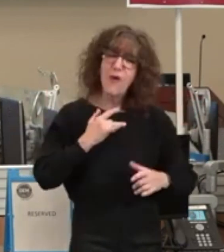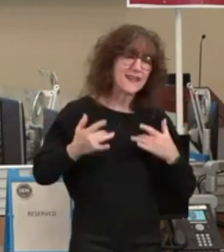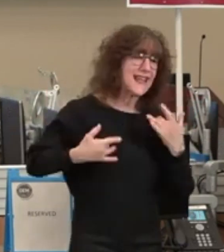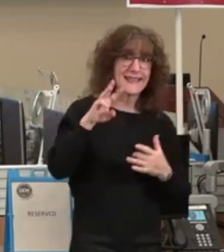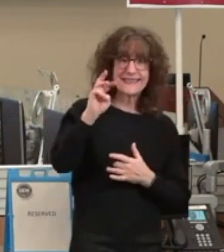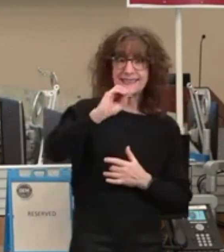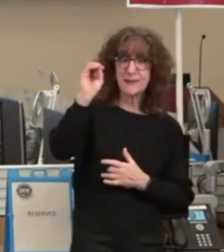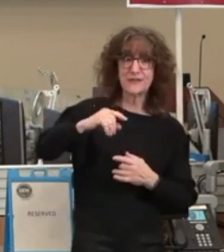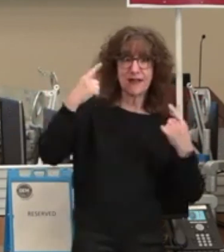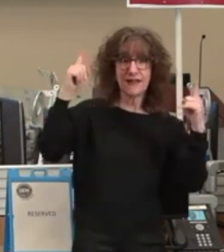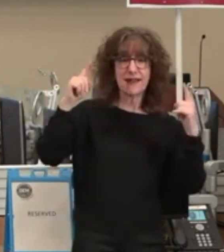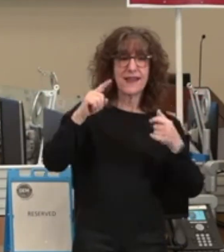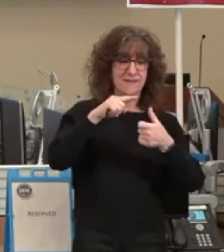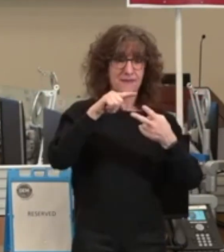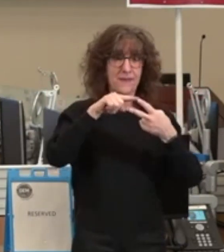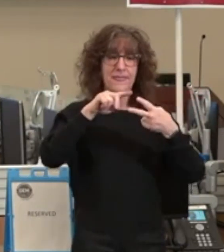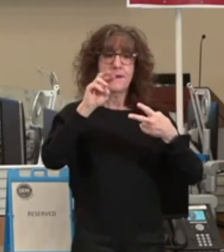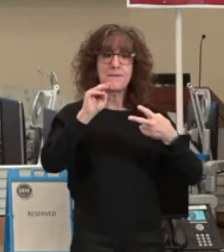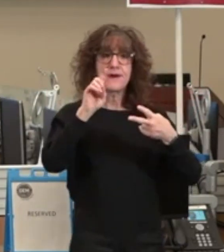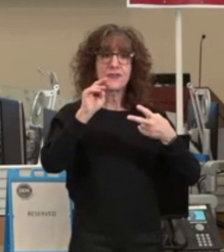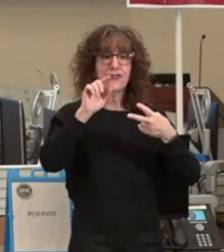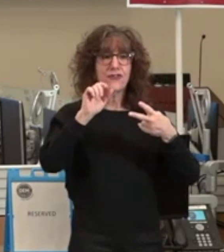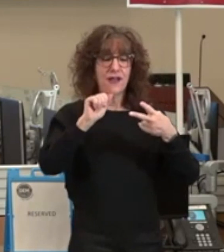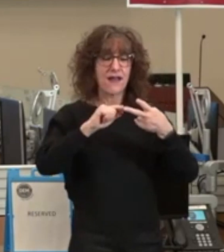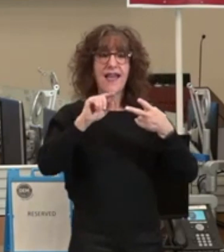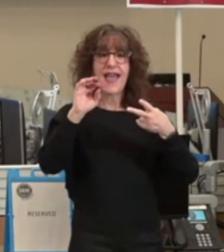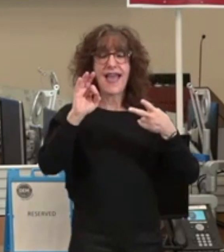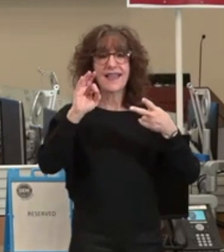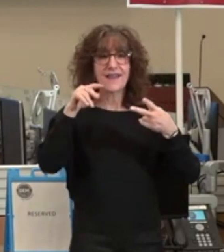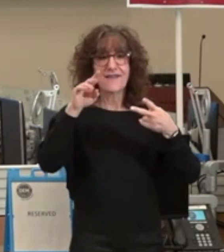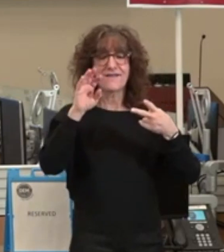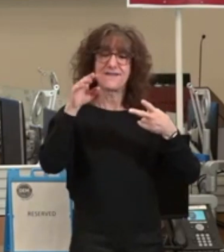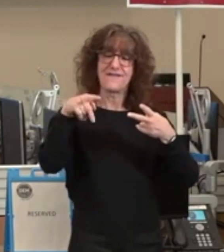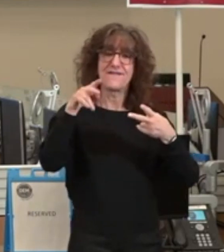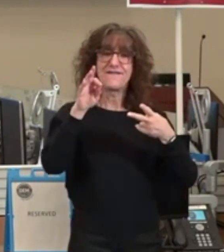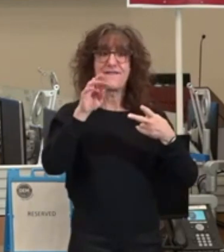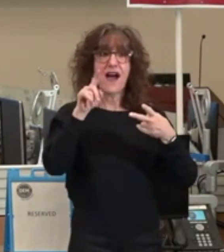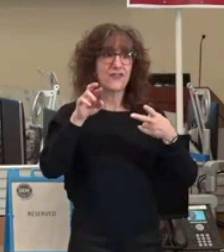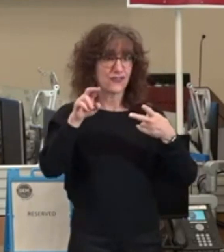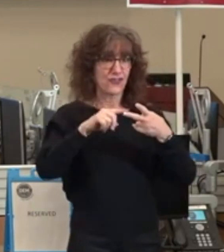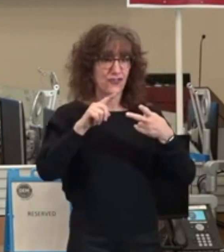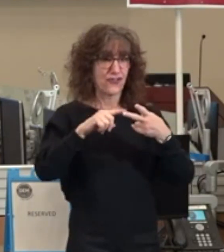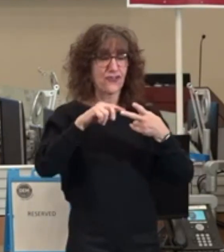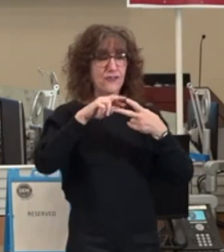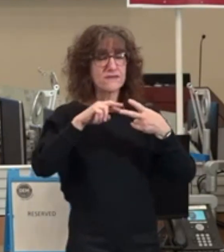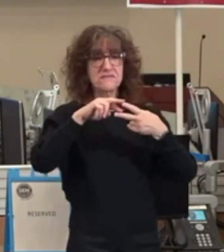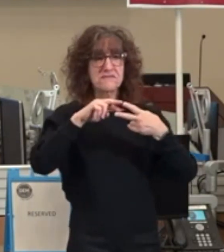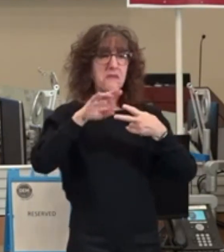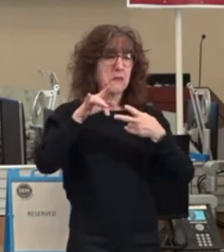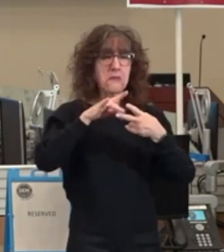excited. Moderna and Pfizer came out, released first with efficacies in